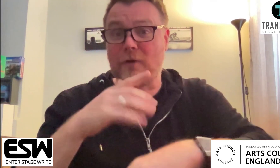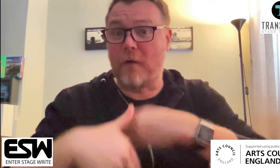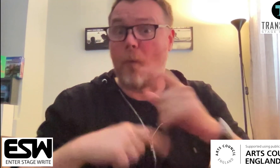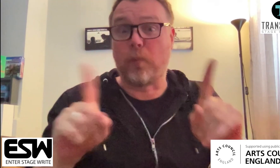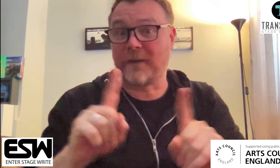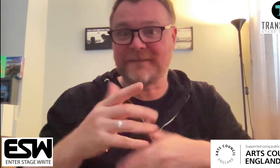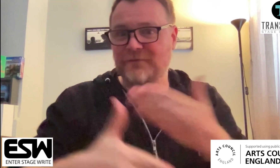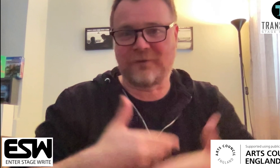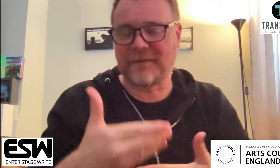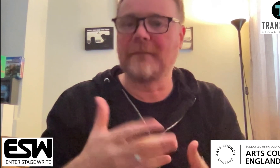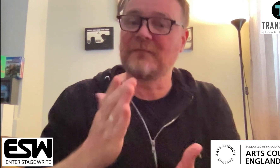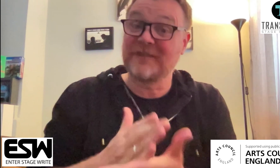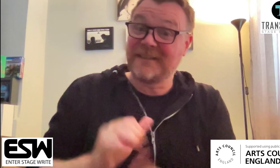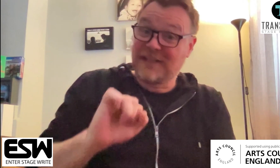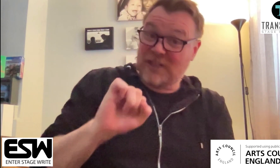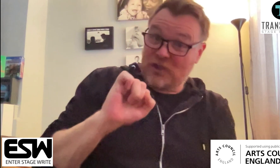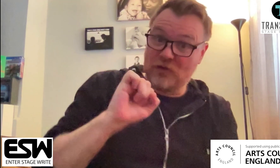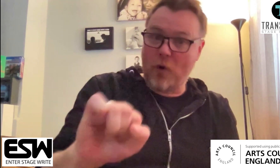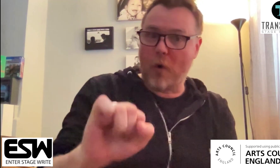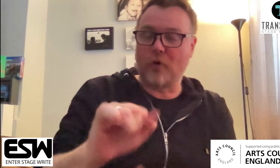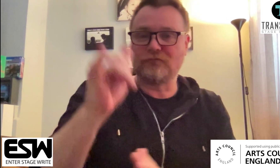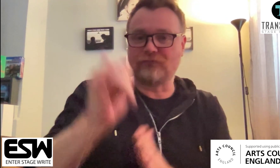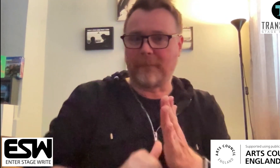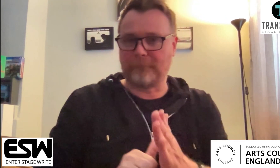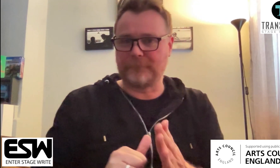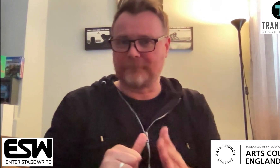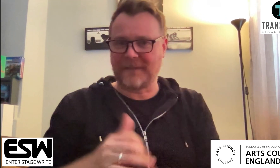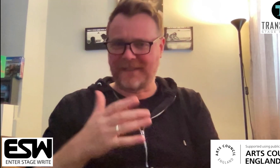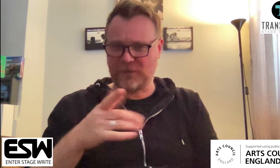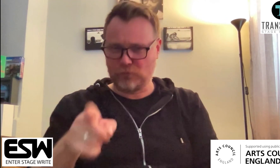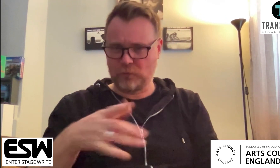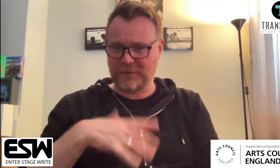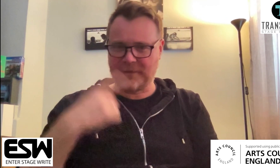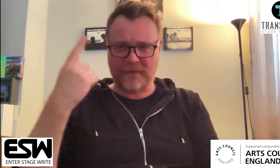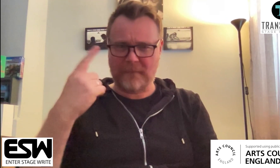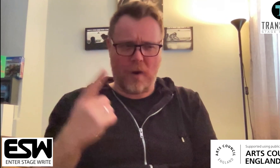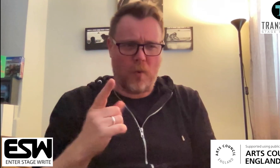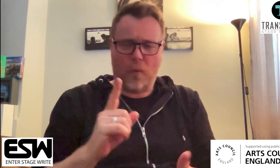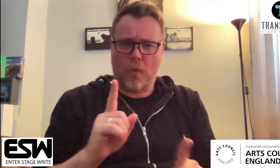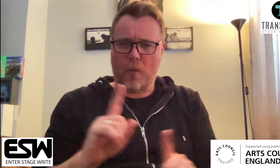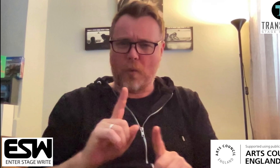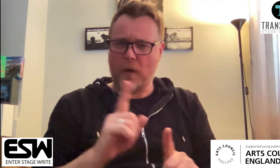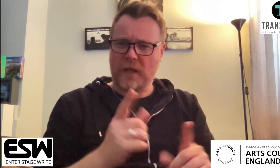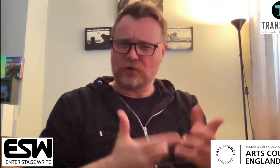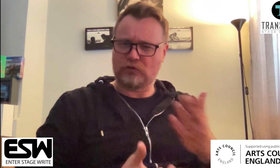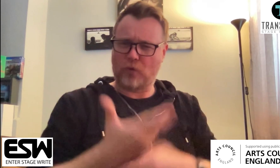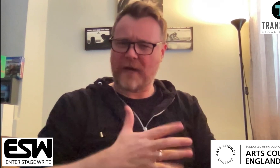could talk hours and hours about what story is, but for your script, you need to think about, well, what sort